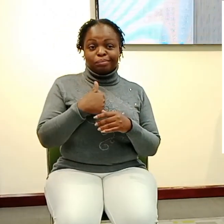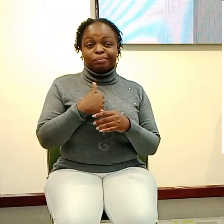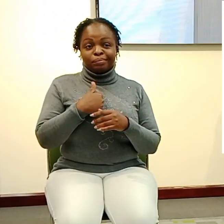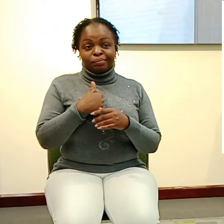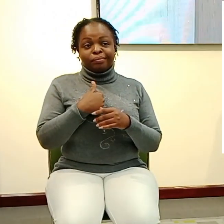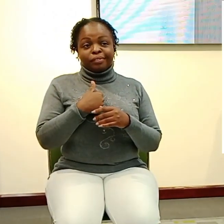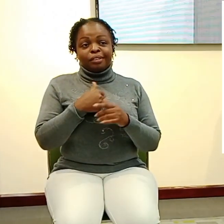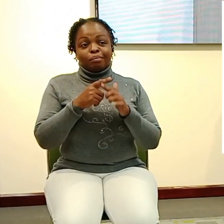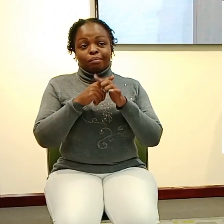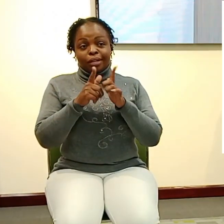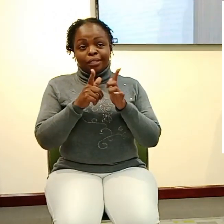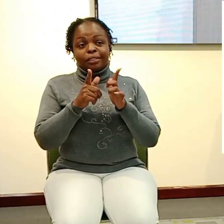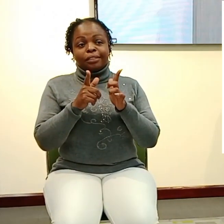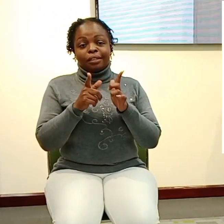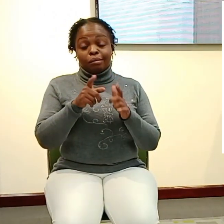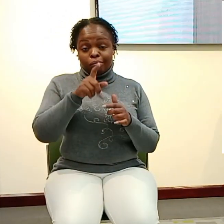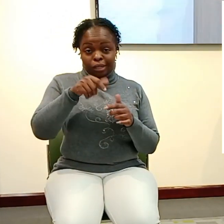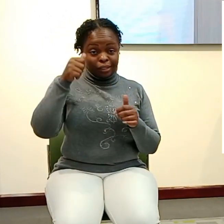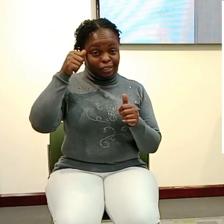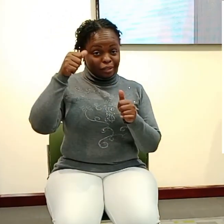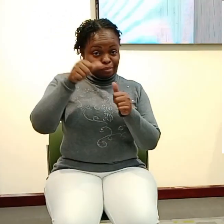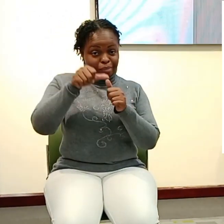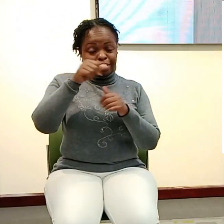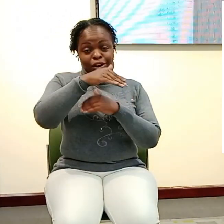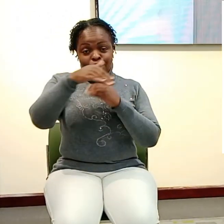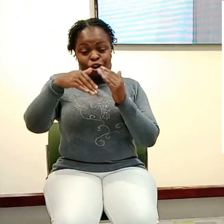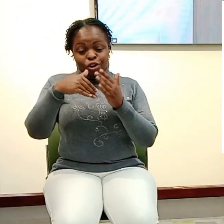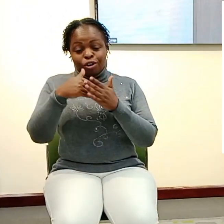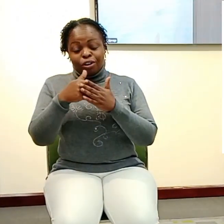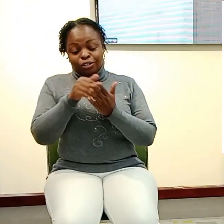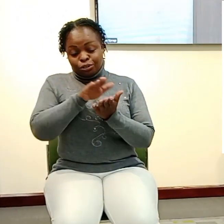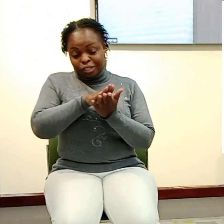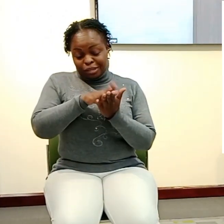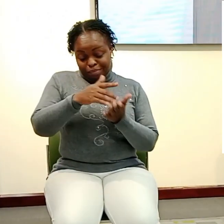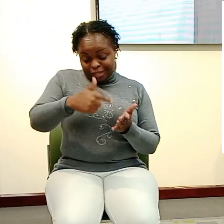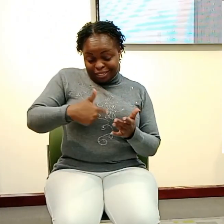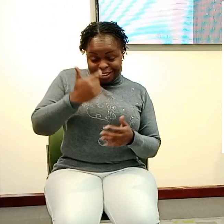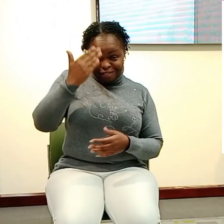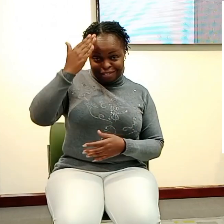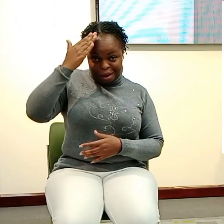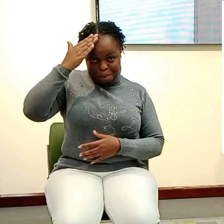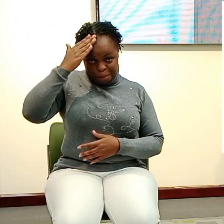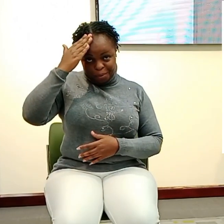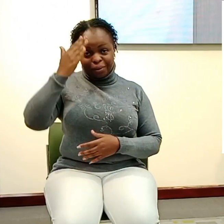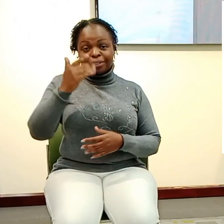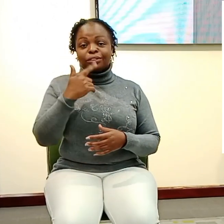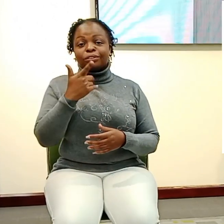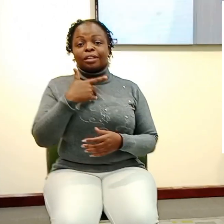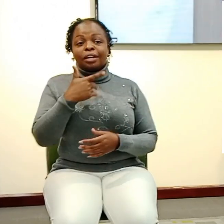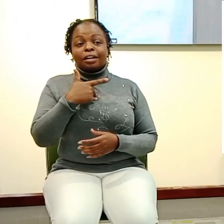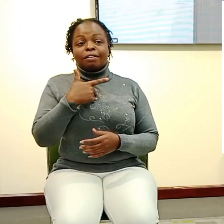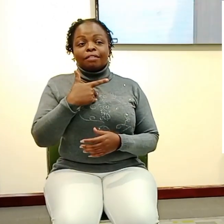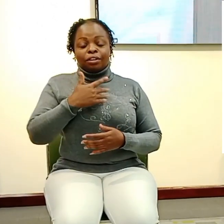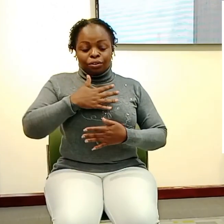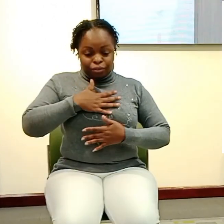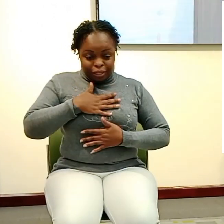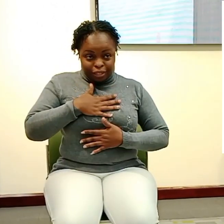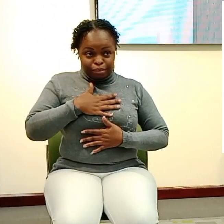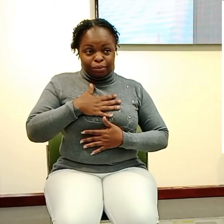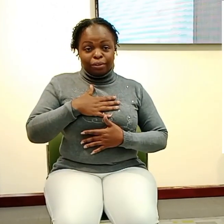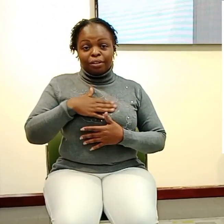But I have to remember always to keep myself humble. So we have honorable members